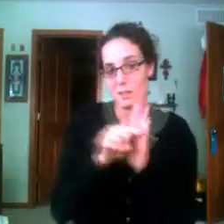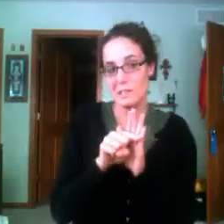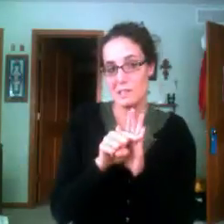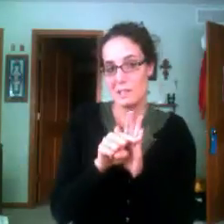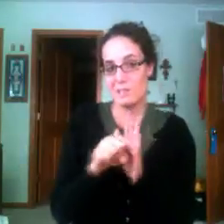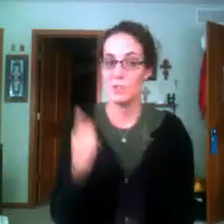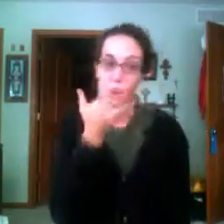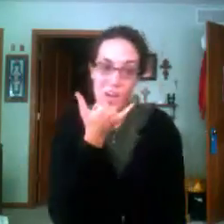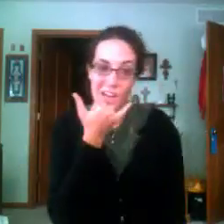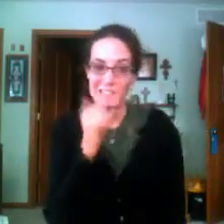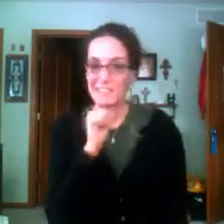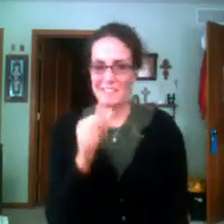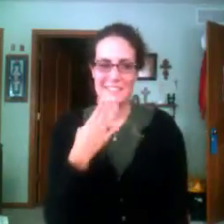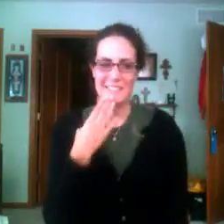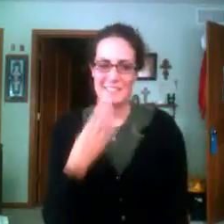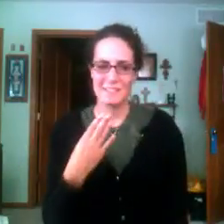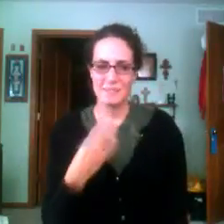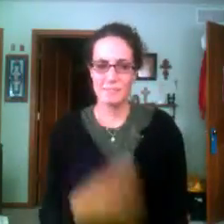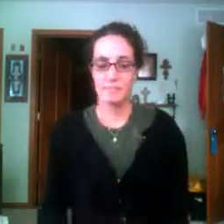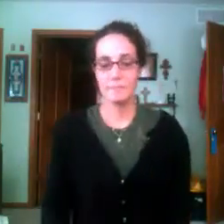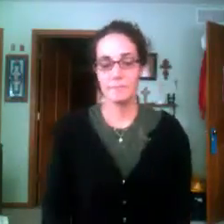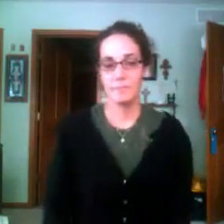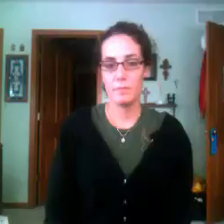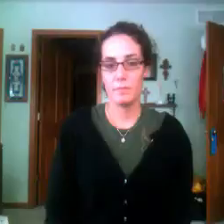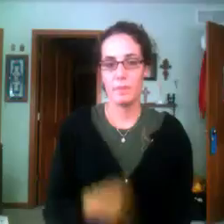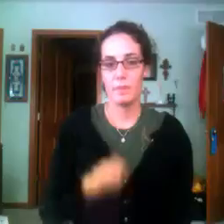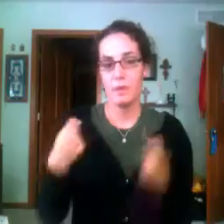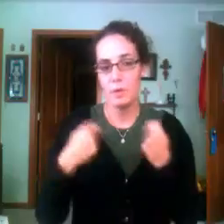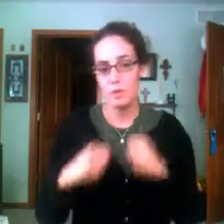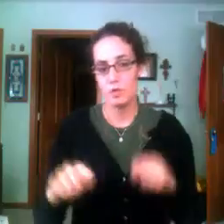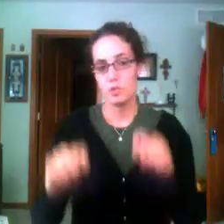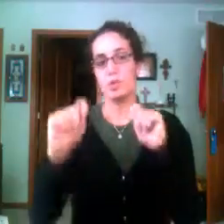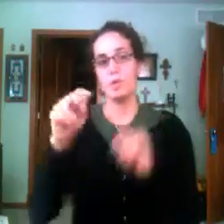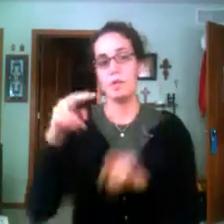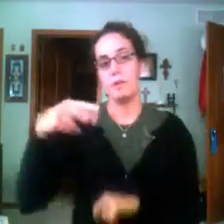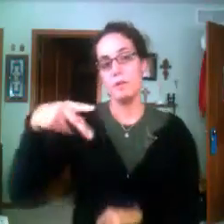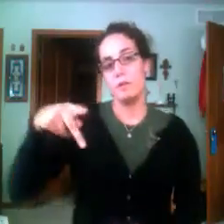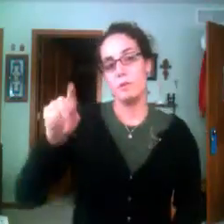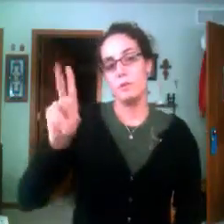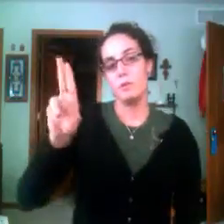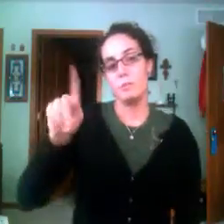good. So I will try to put a 0 in front of my decimals.